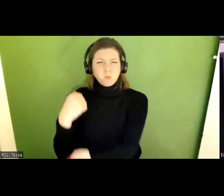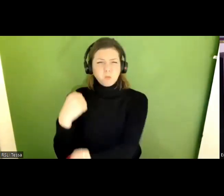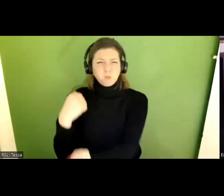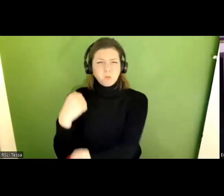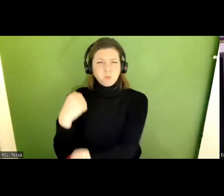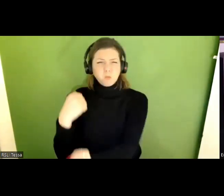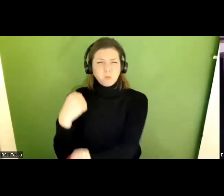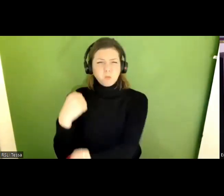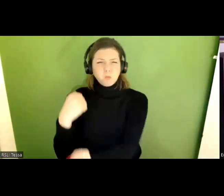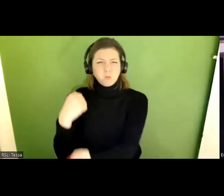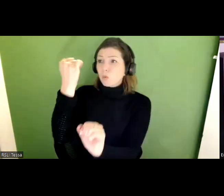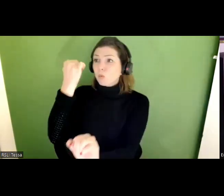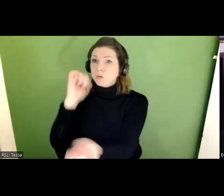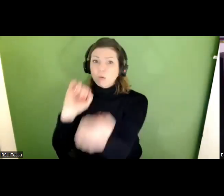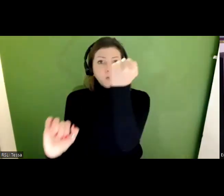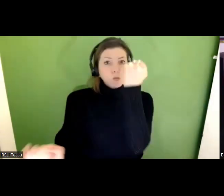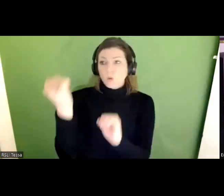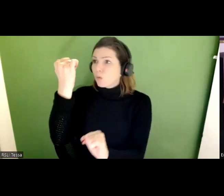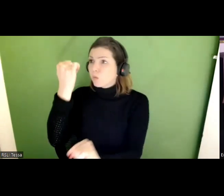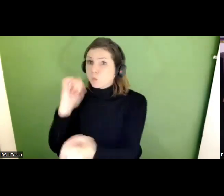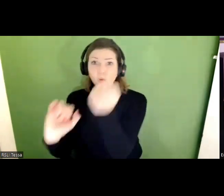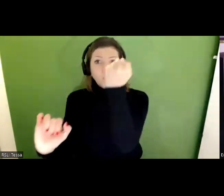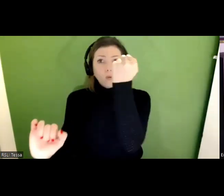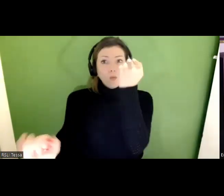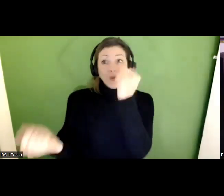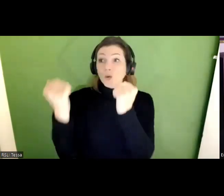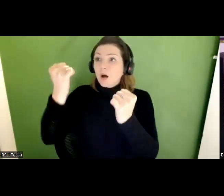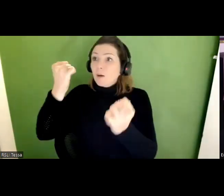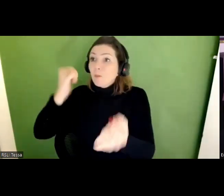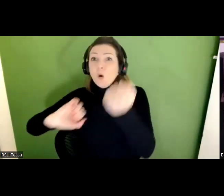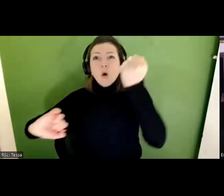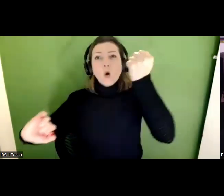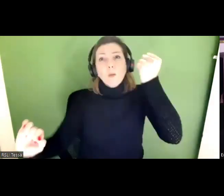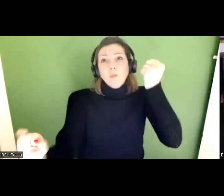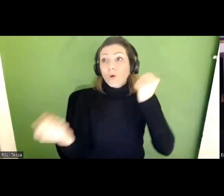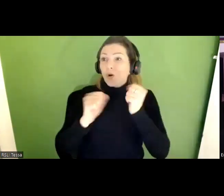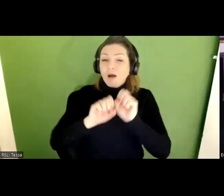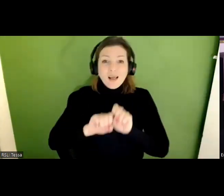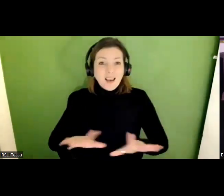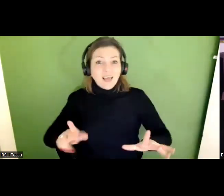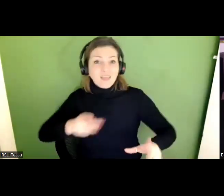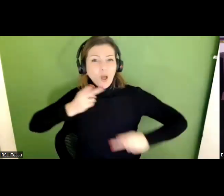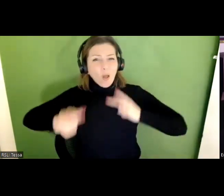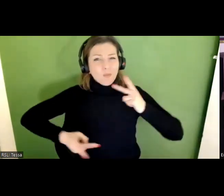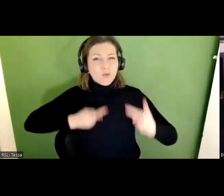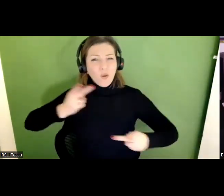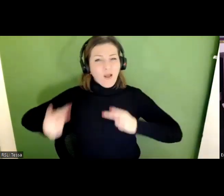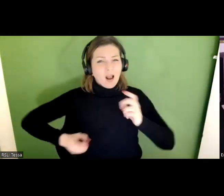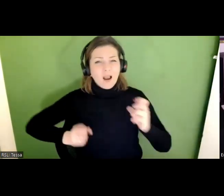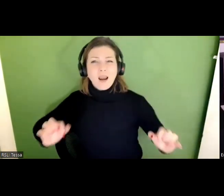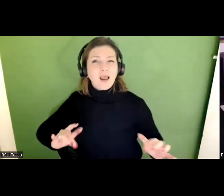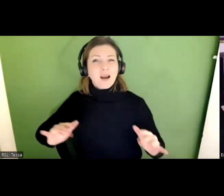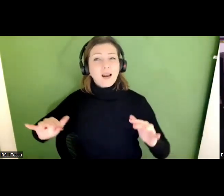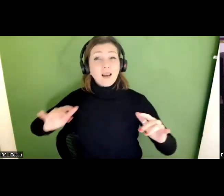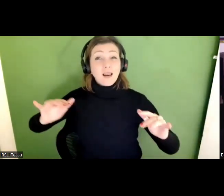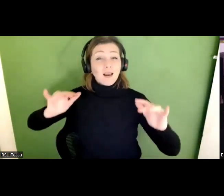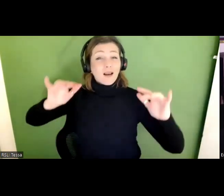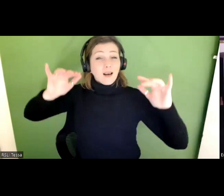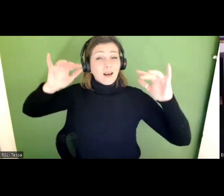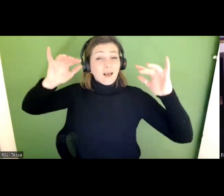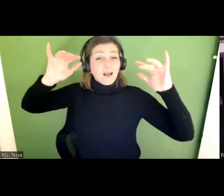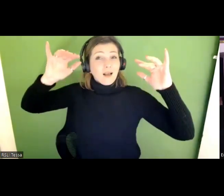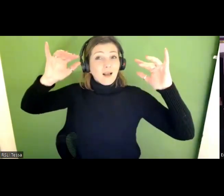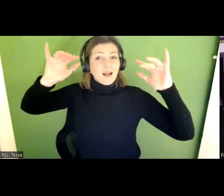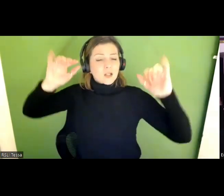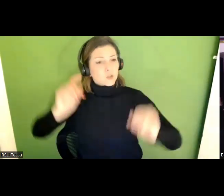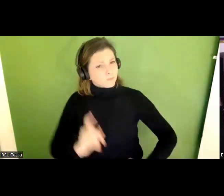perfect harmony. Drummers rising to a crescendo, bringing the opera to a rousing chorus. "Sir,